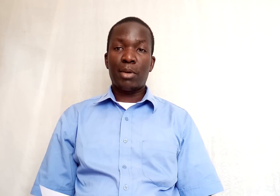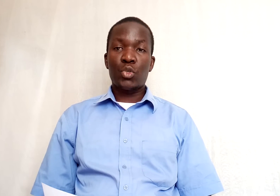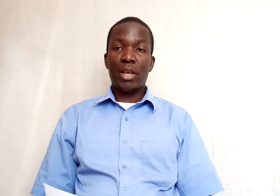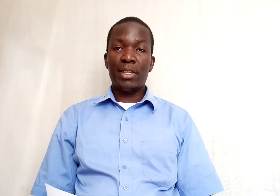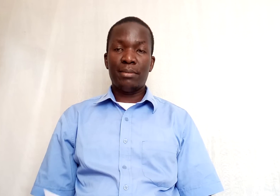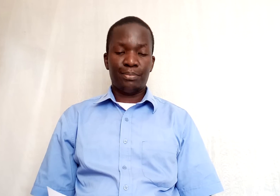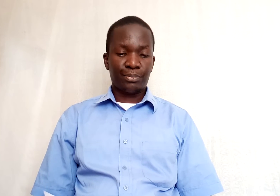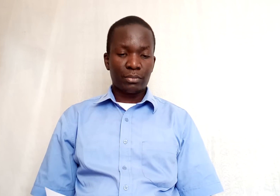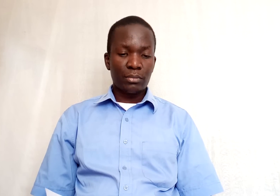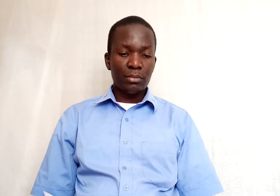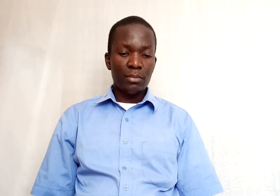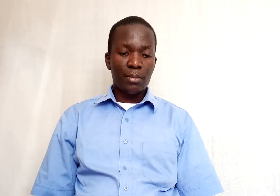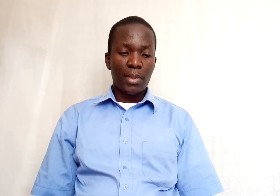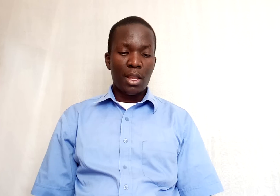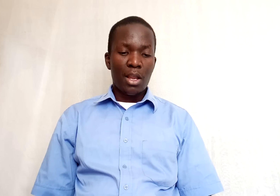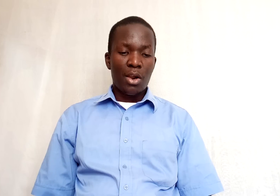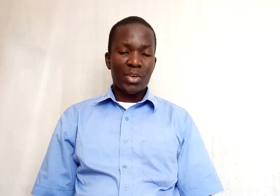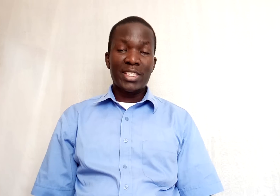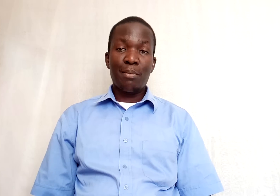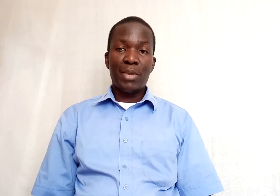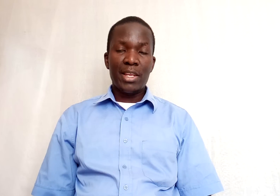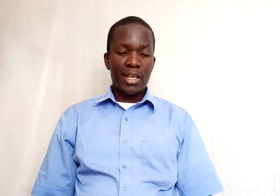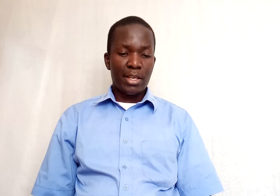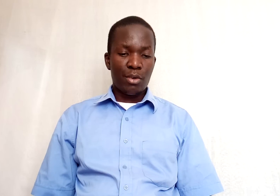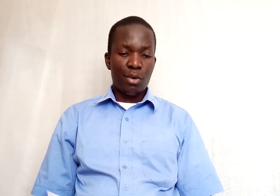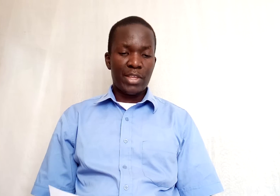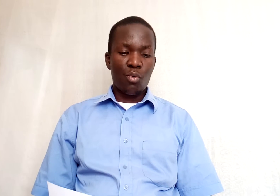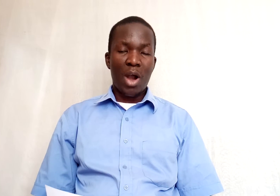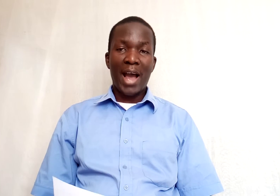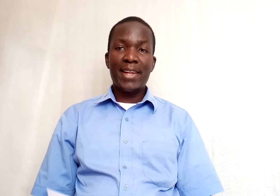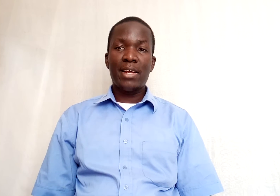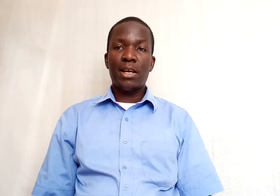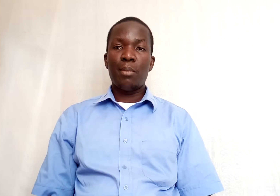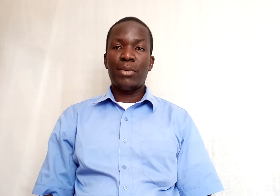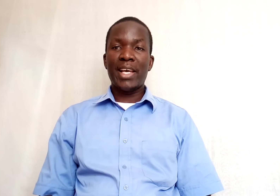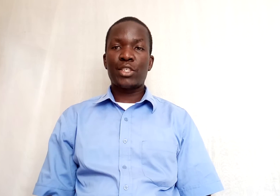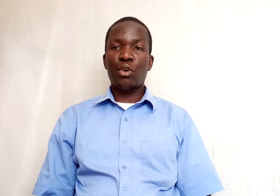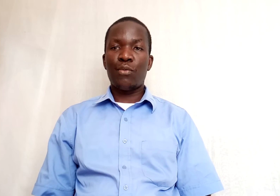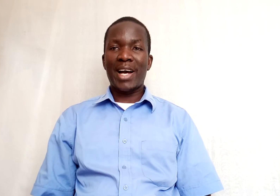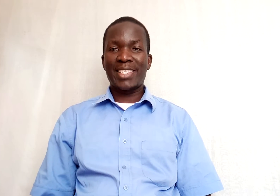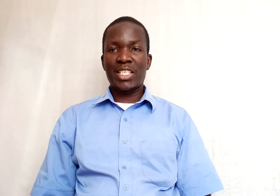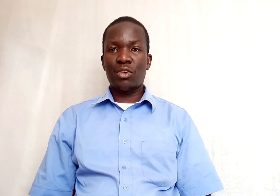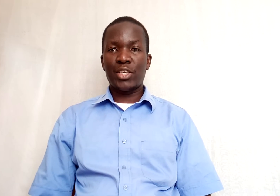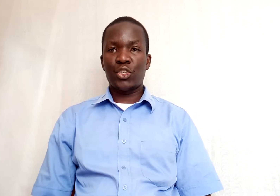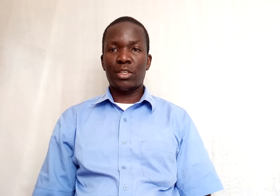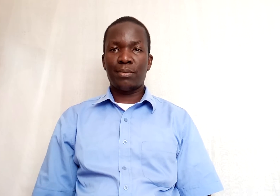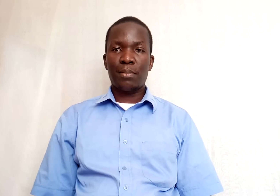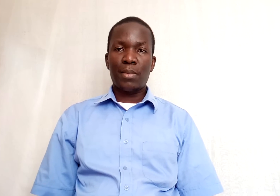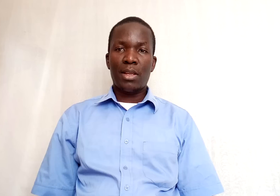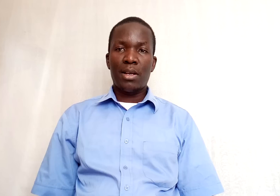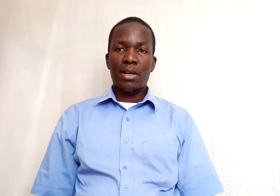I mean, what is the meaning of the word place of articulation?